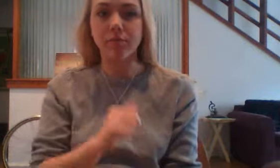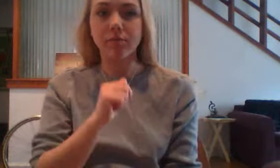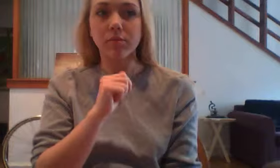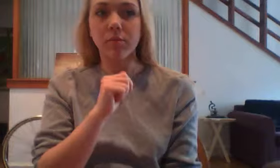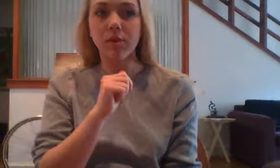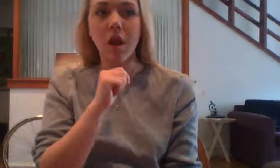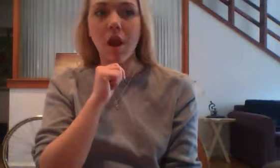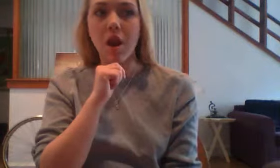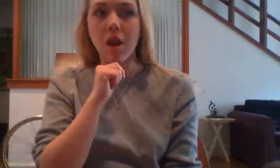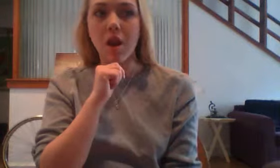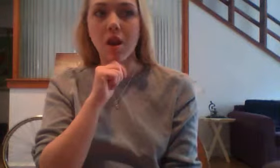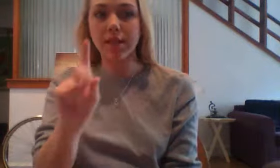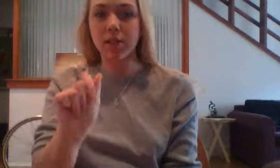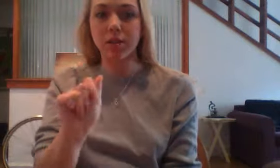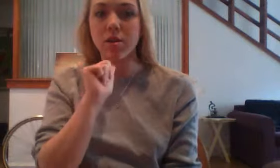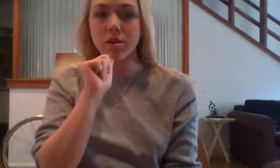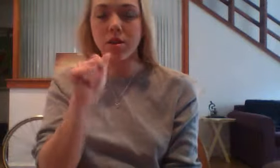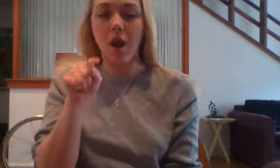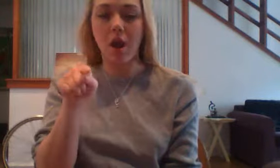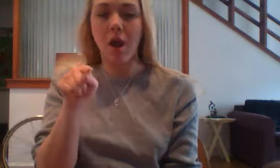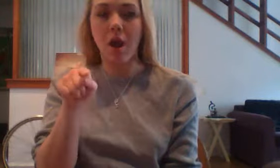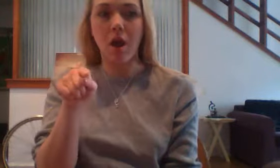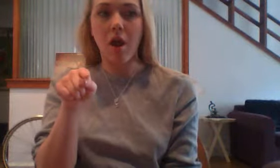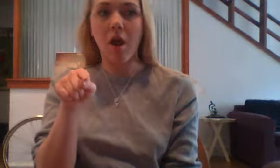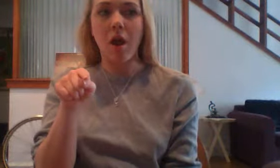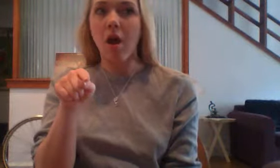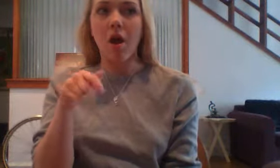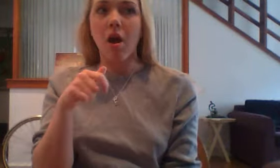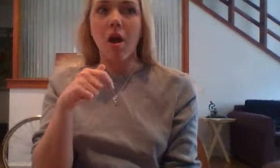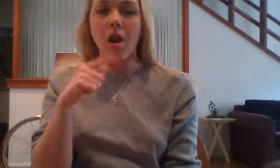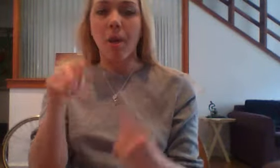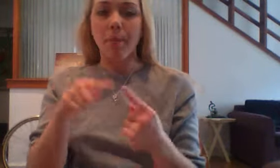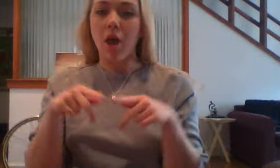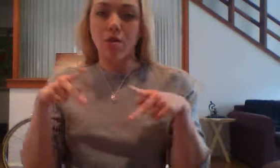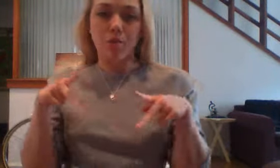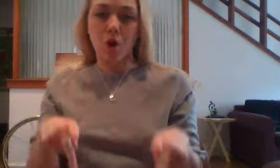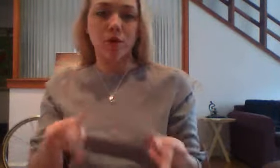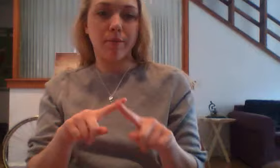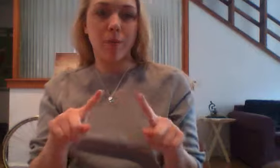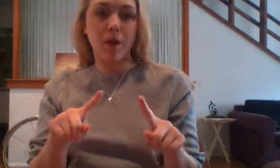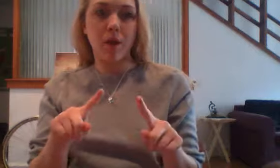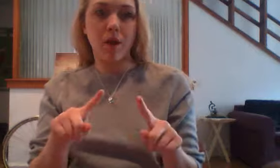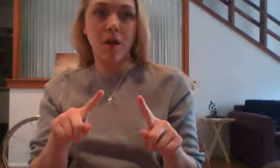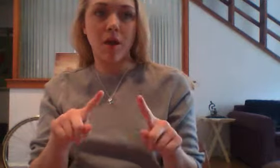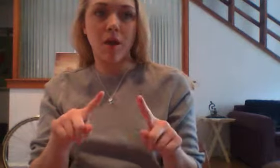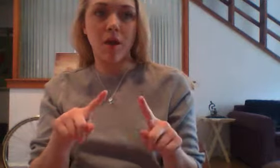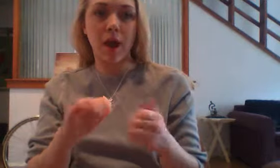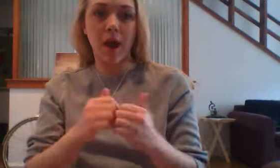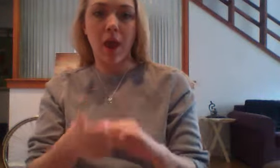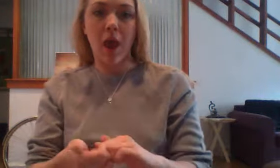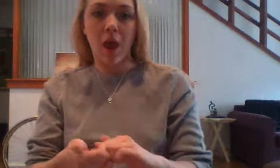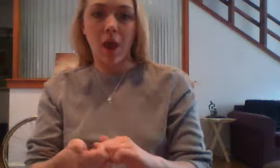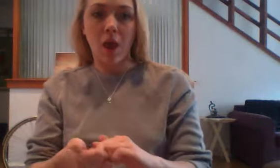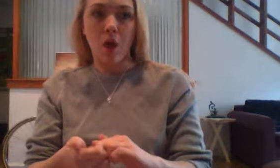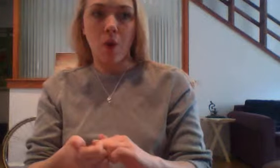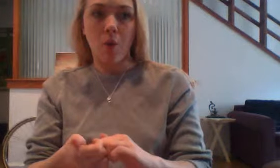person and the condition in which they have. It's much more the way our environments are designed that don't take everybody into account.